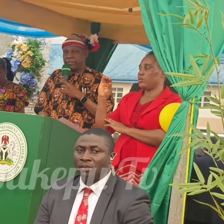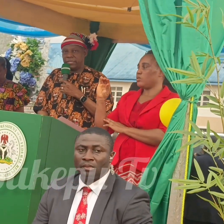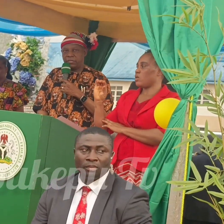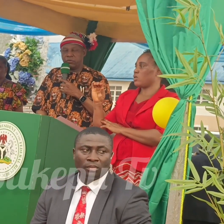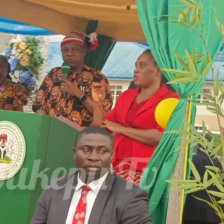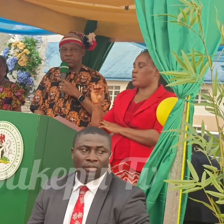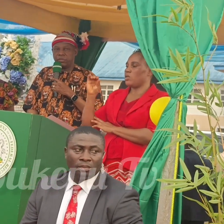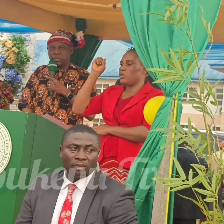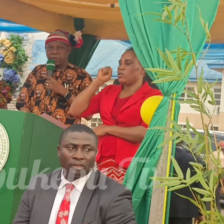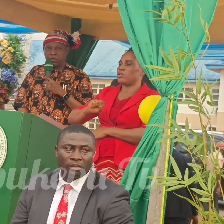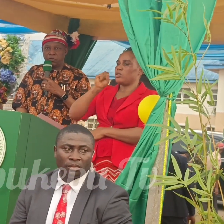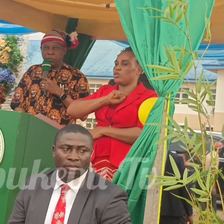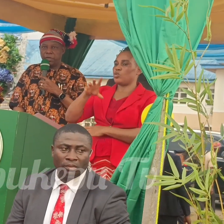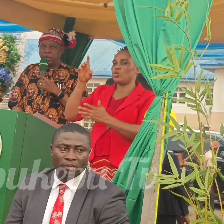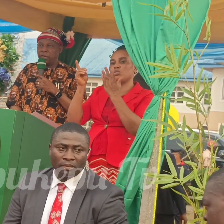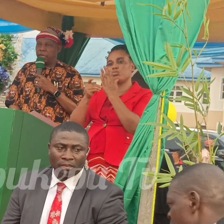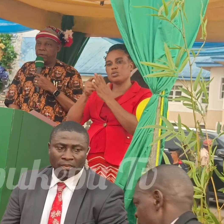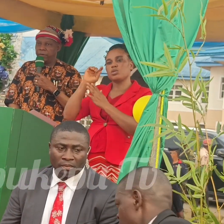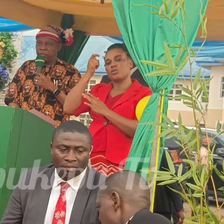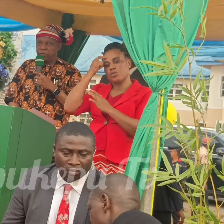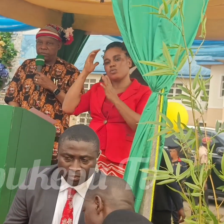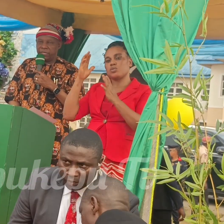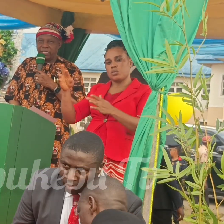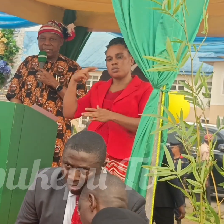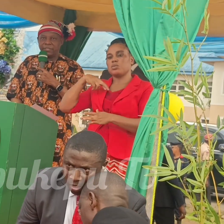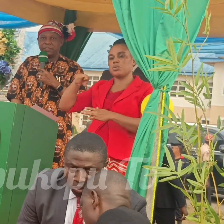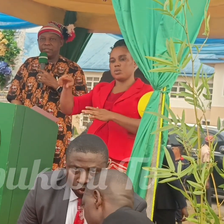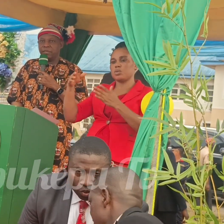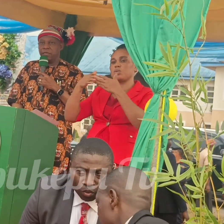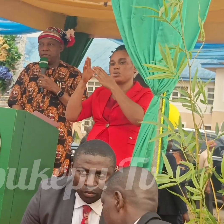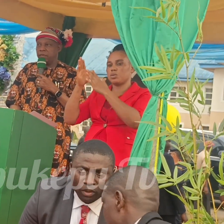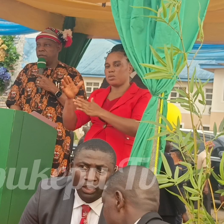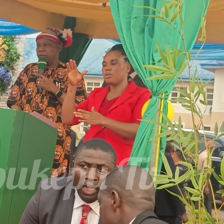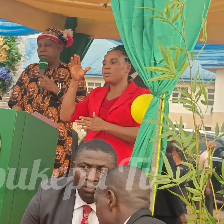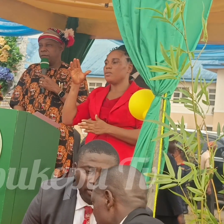our senators, the deputy governor, our religious leaders,